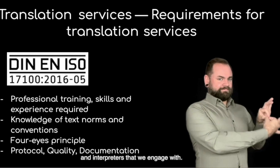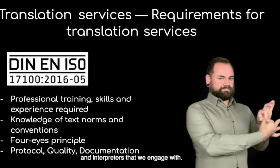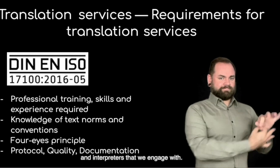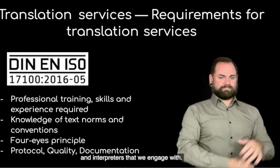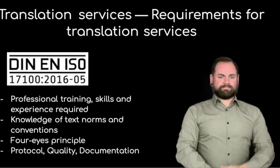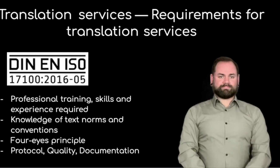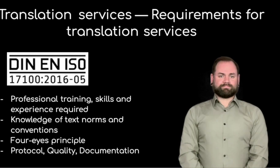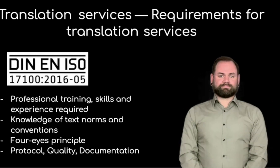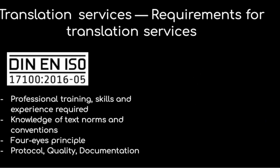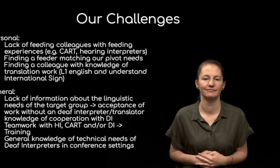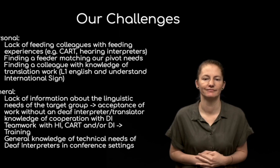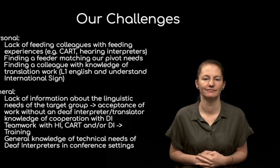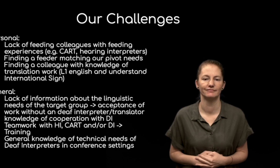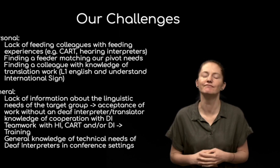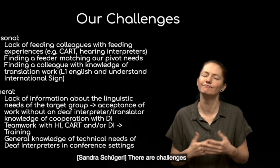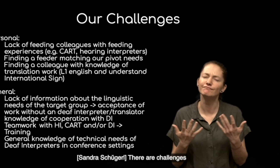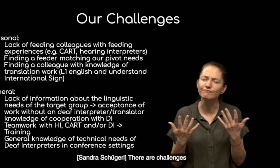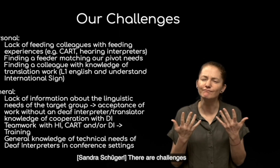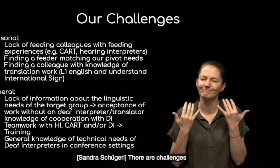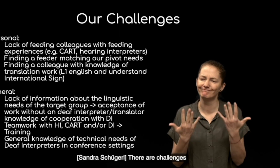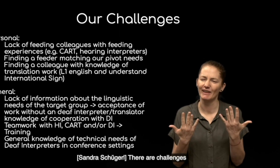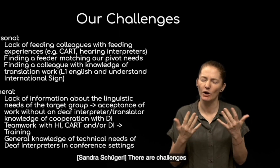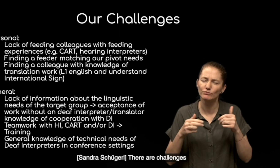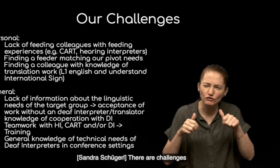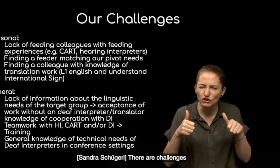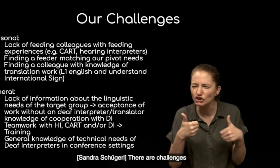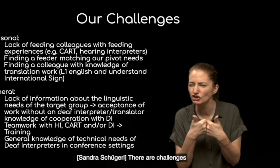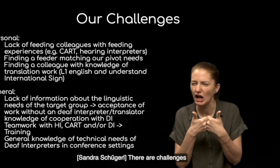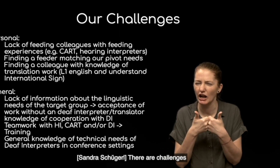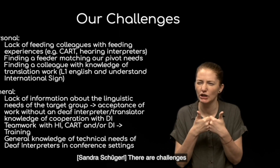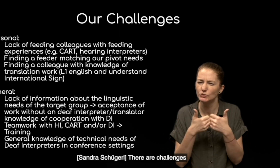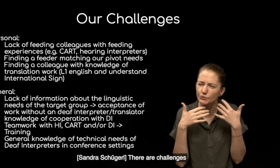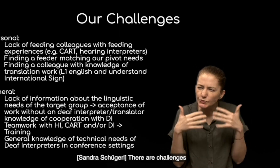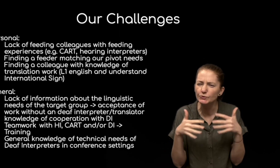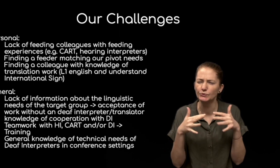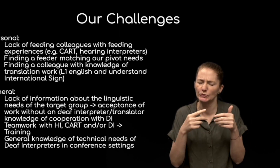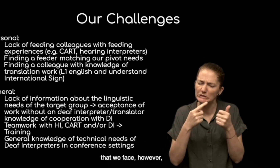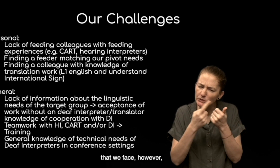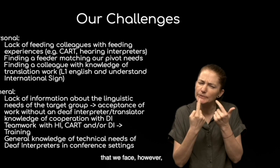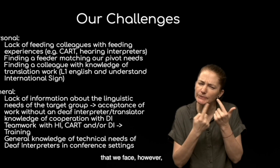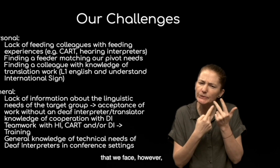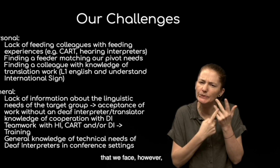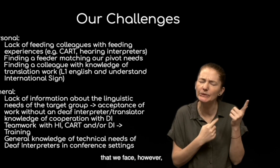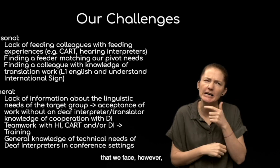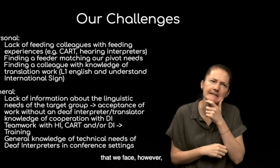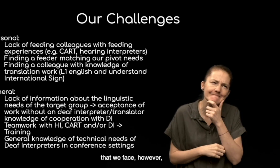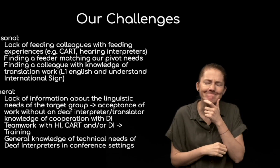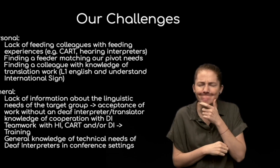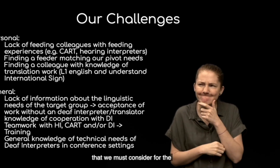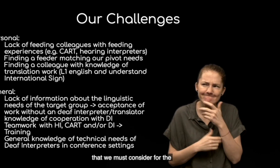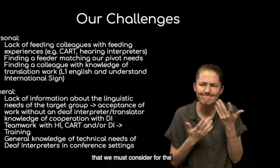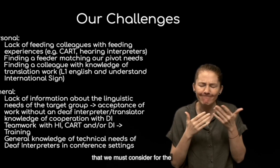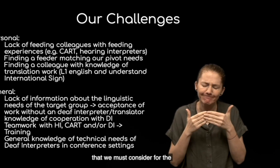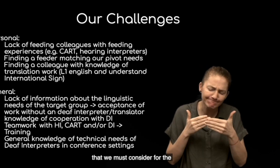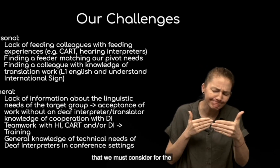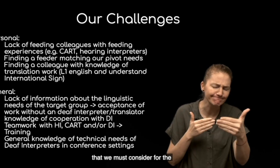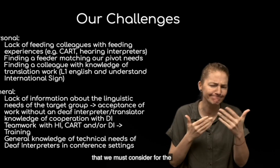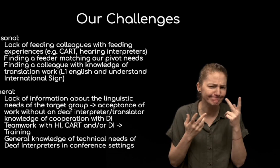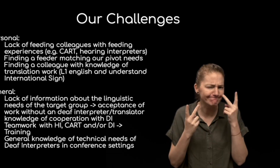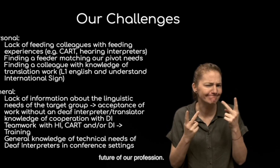Equally, there are other requirements as prescribed by translators that interpreters must engage with. There are challenges that